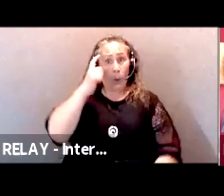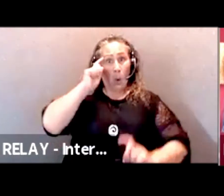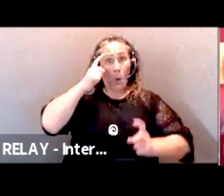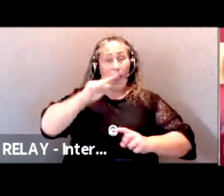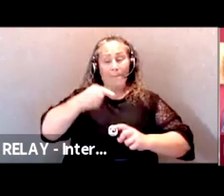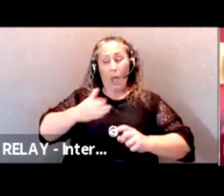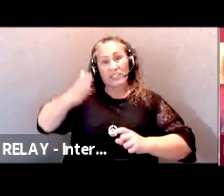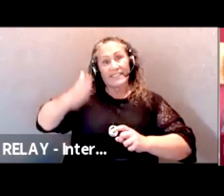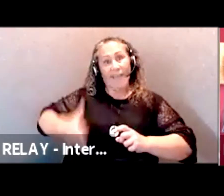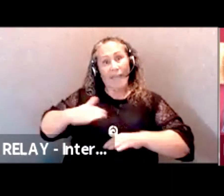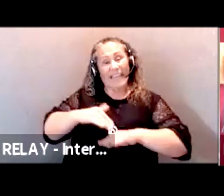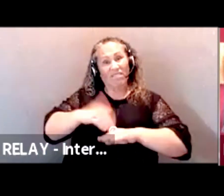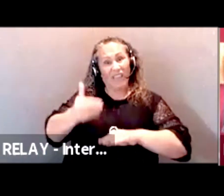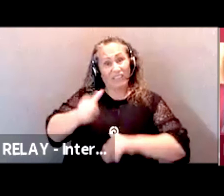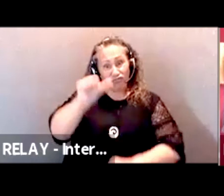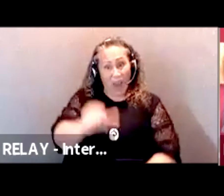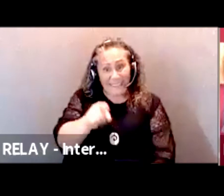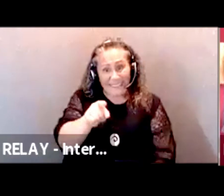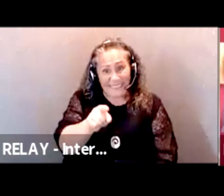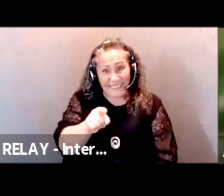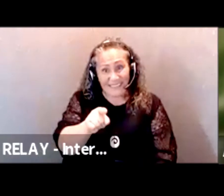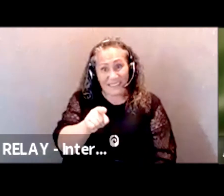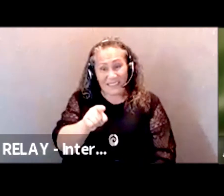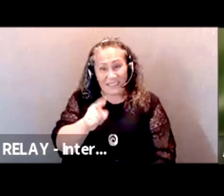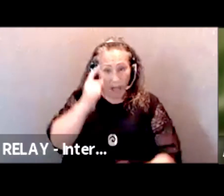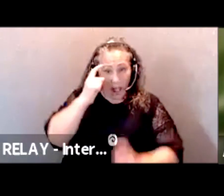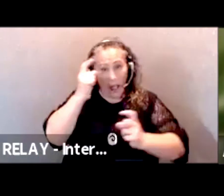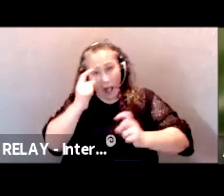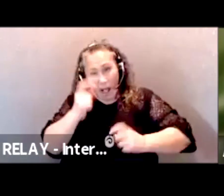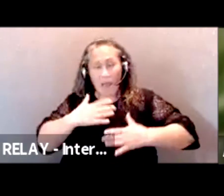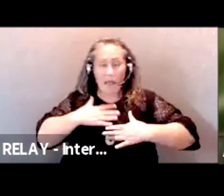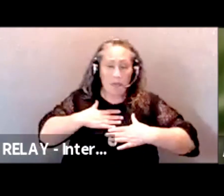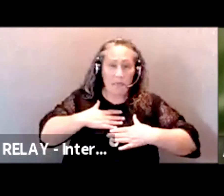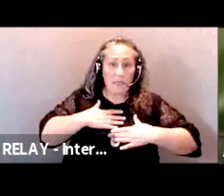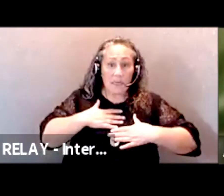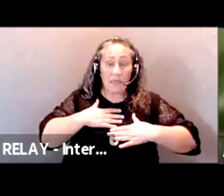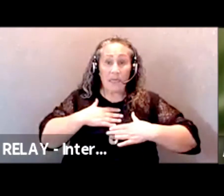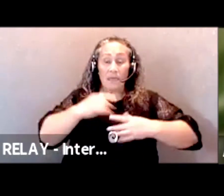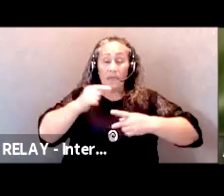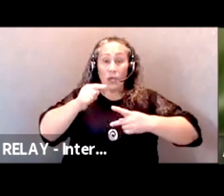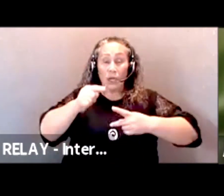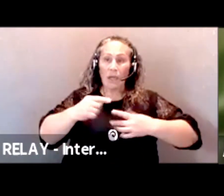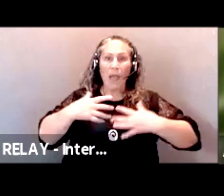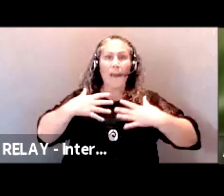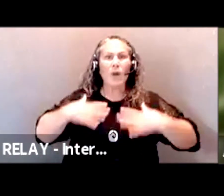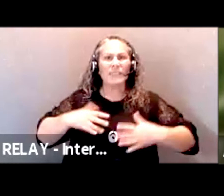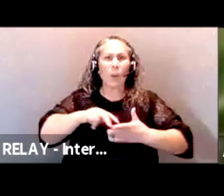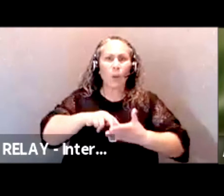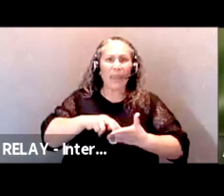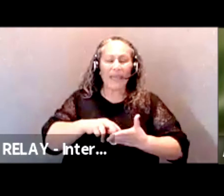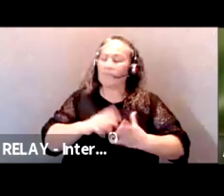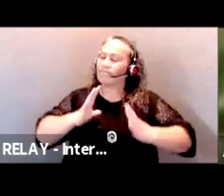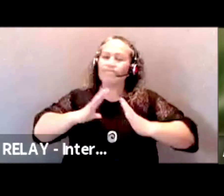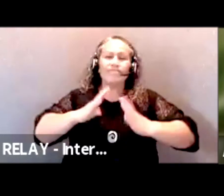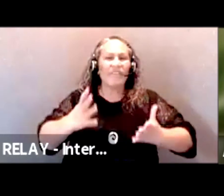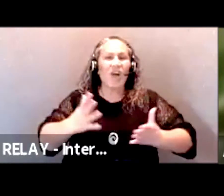effects. Oh, yeah. Yeah. Those are okay signs to have for 48